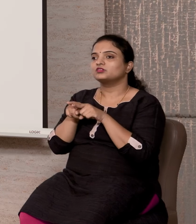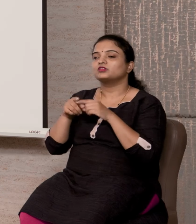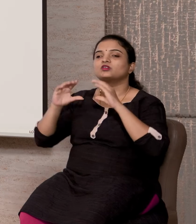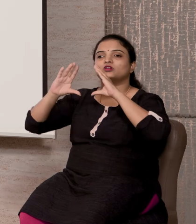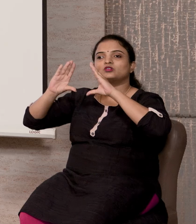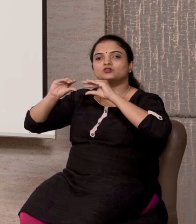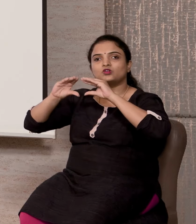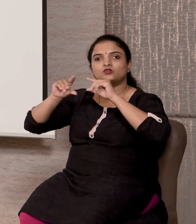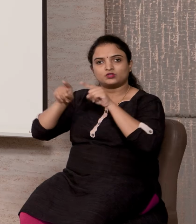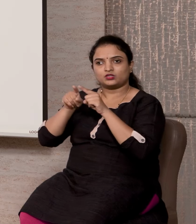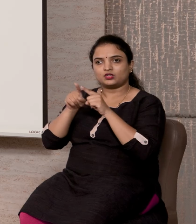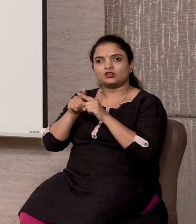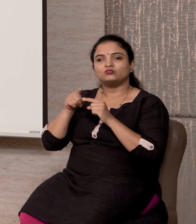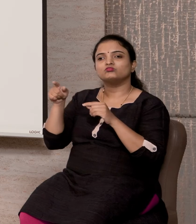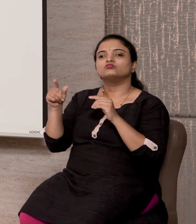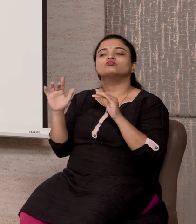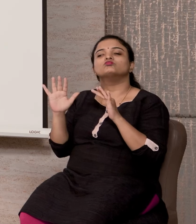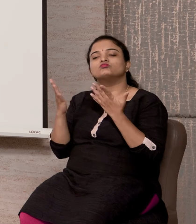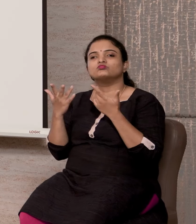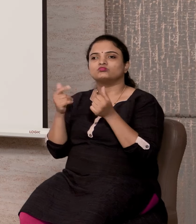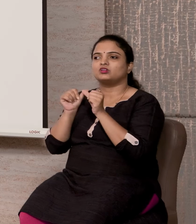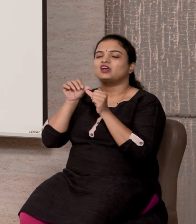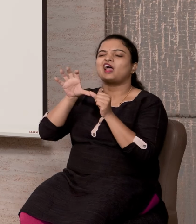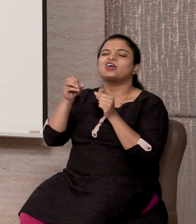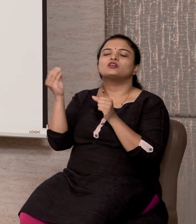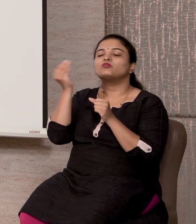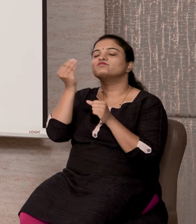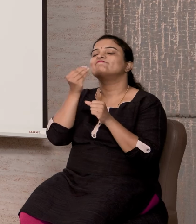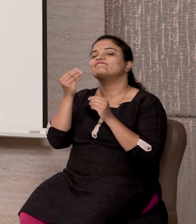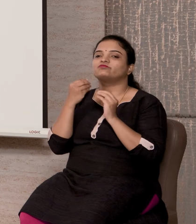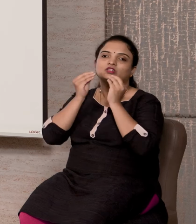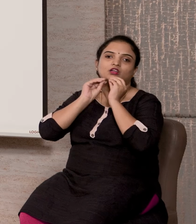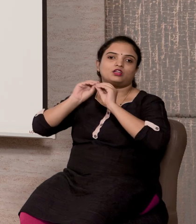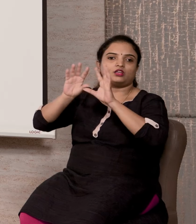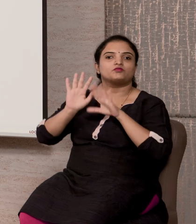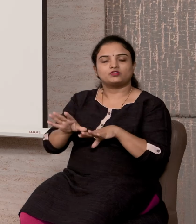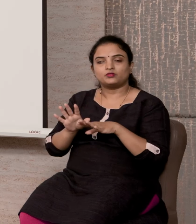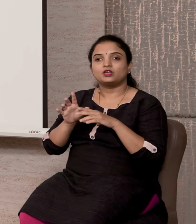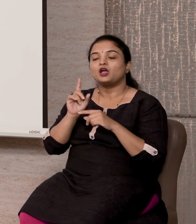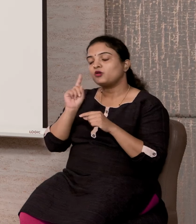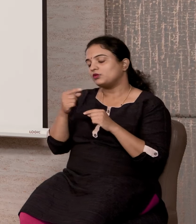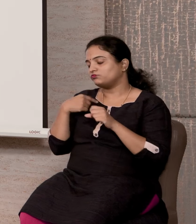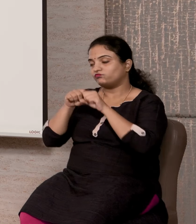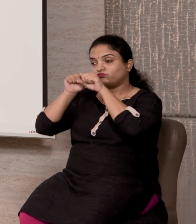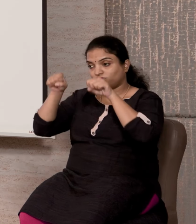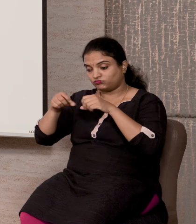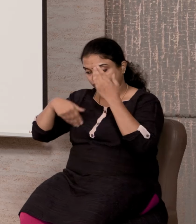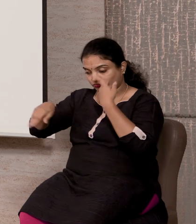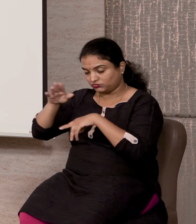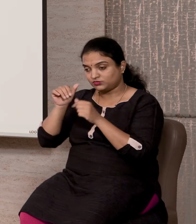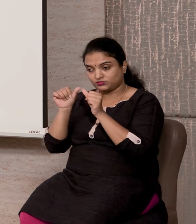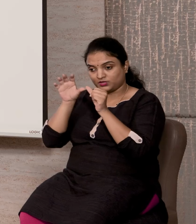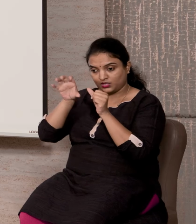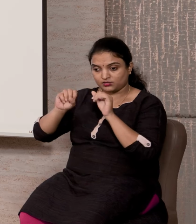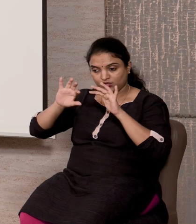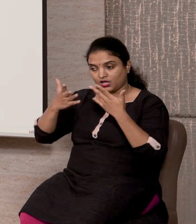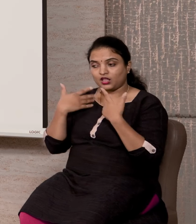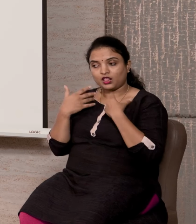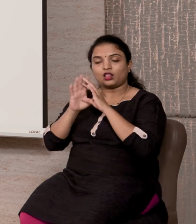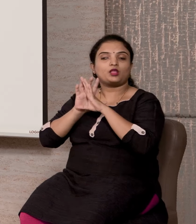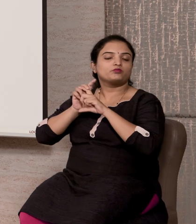software professionals, hardly cover accessibility topics, right? So in the complete curricula, we are absolutely not teaching about accessibility at